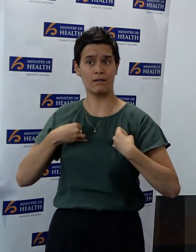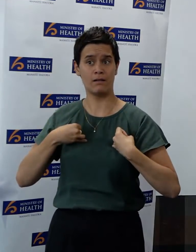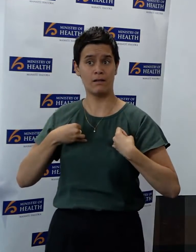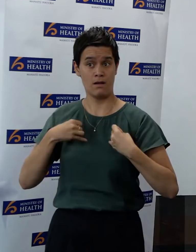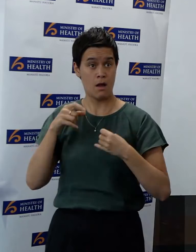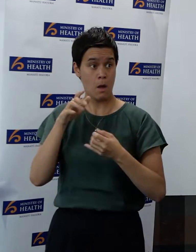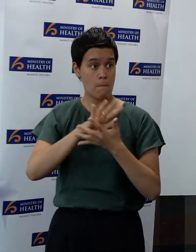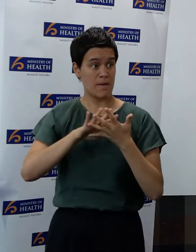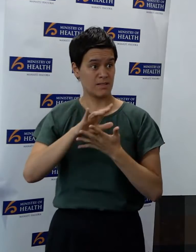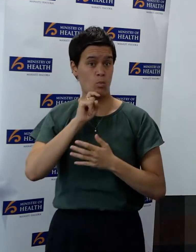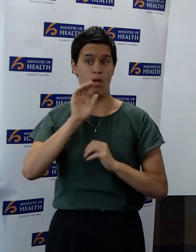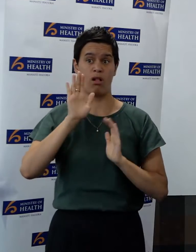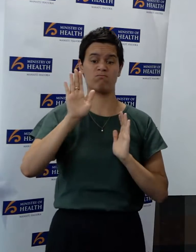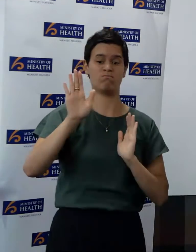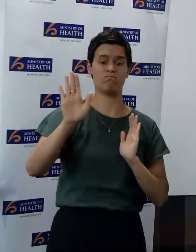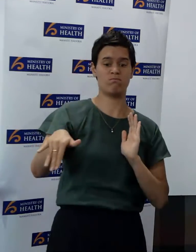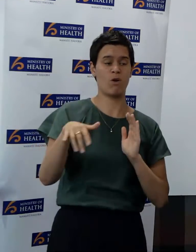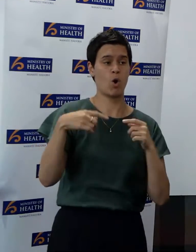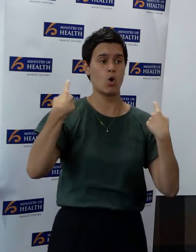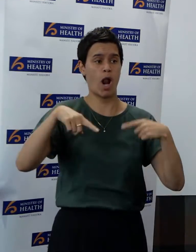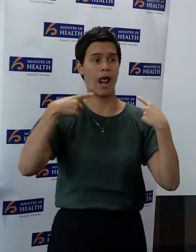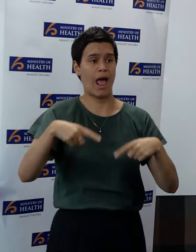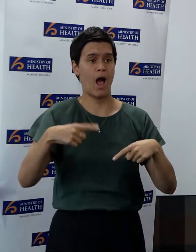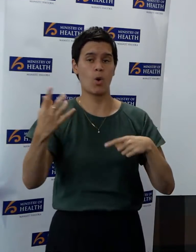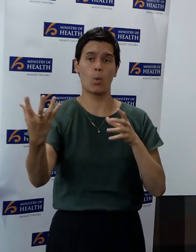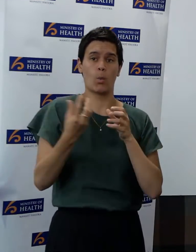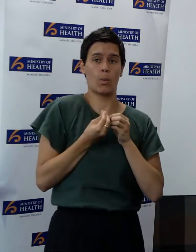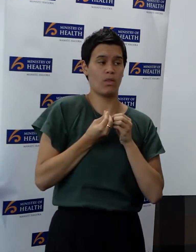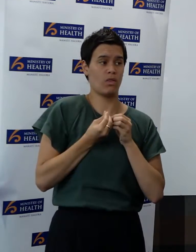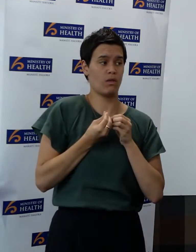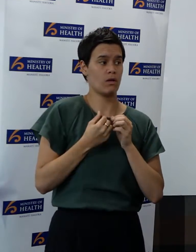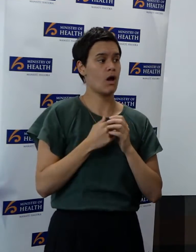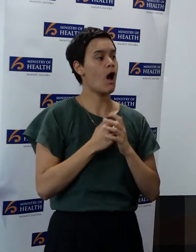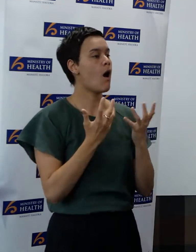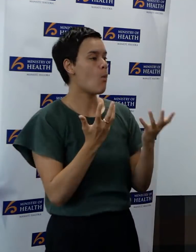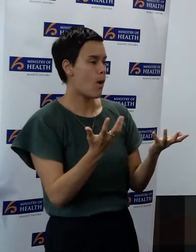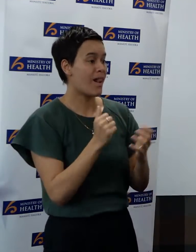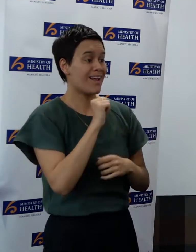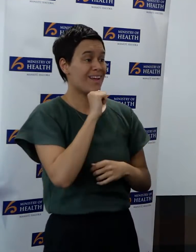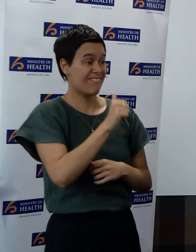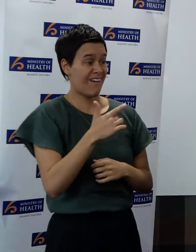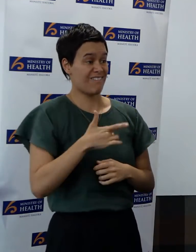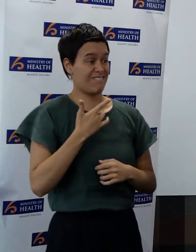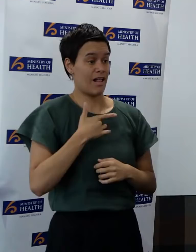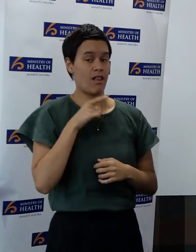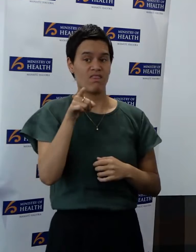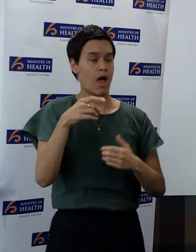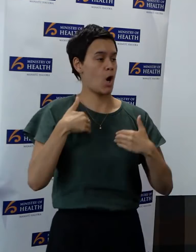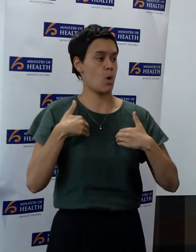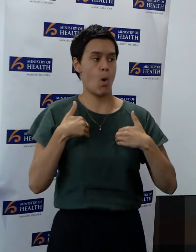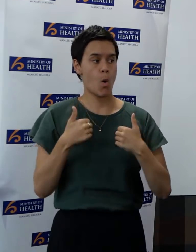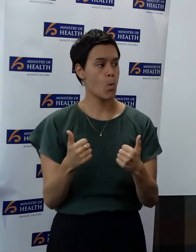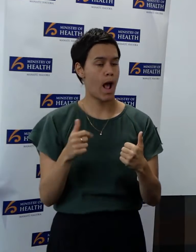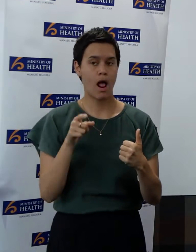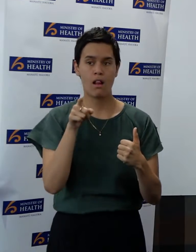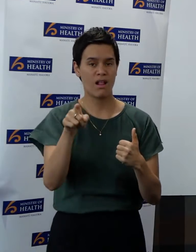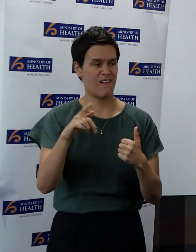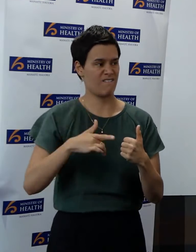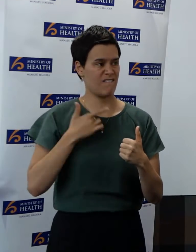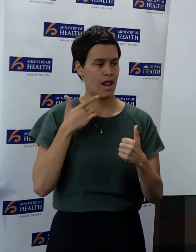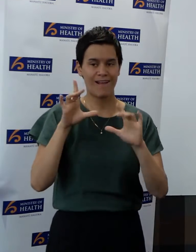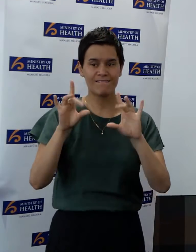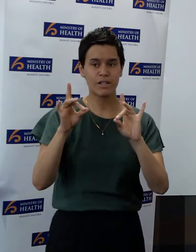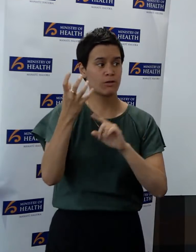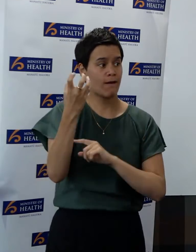for whatever reason. If we feel they are unwell and infectious, and it's appropriate that they in fact receive medical attention there,